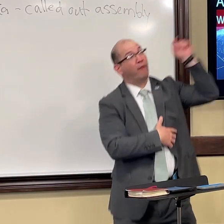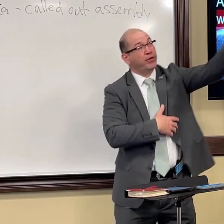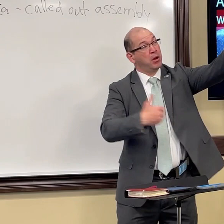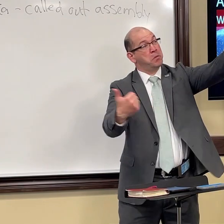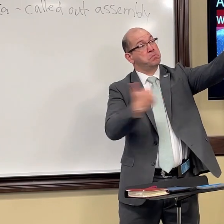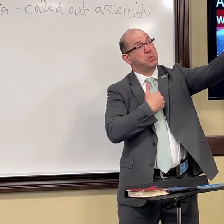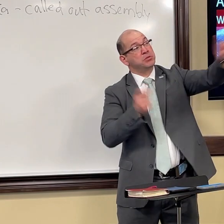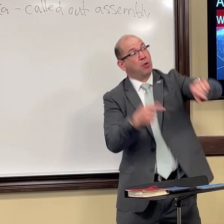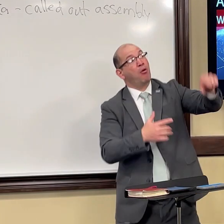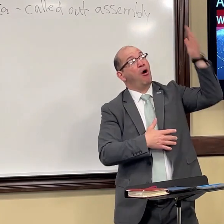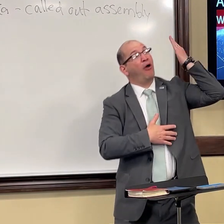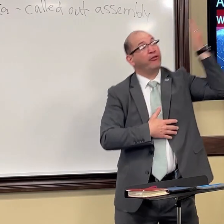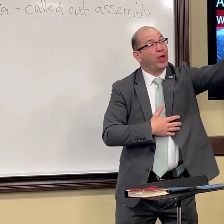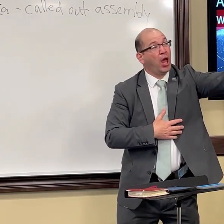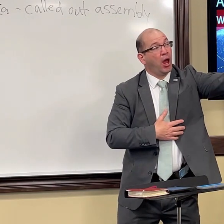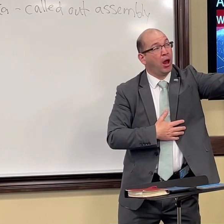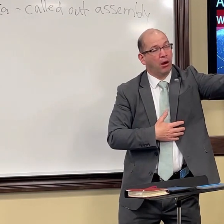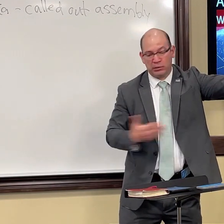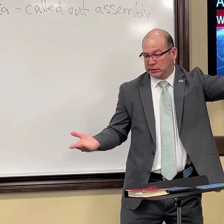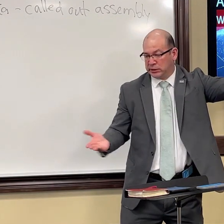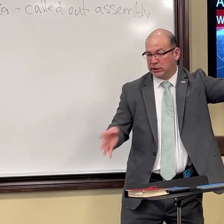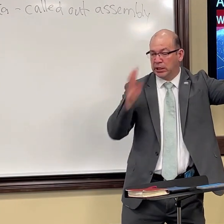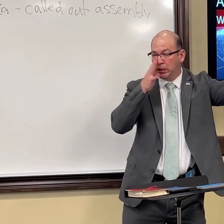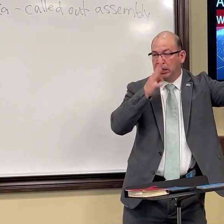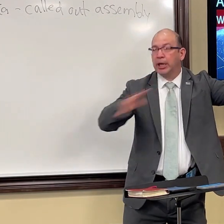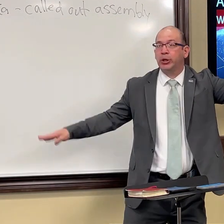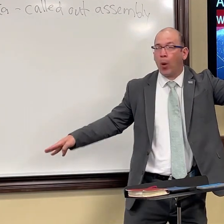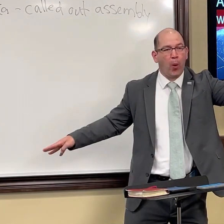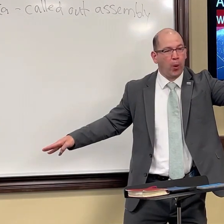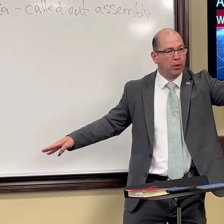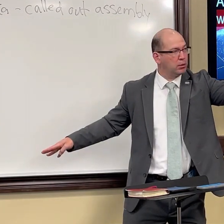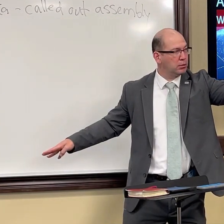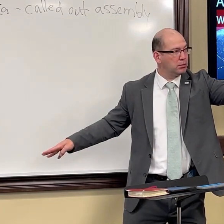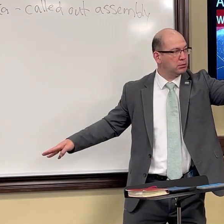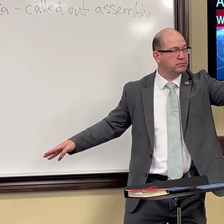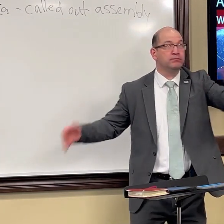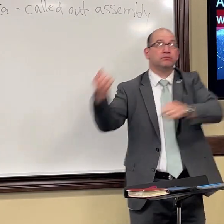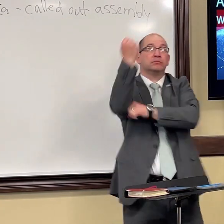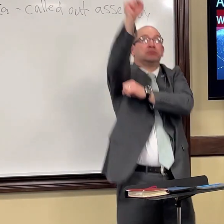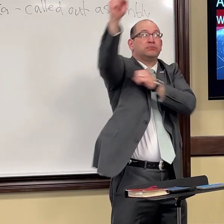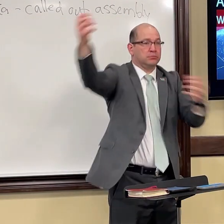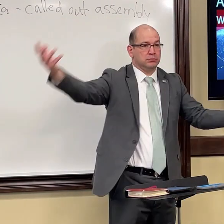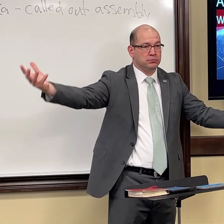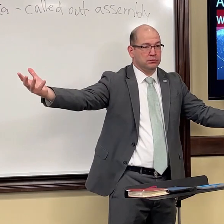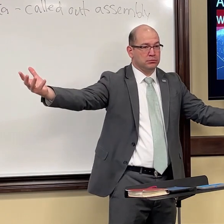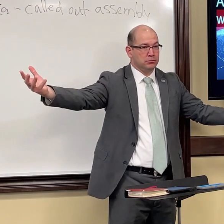I can go to far places myself. I can go and be there, but then I don't worry about what's going on here. That also